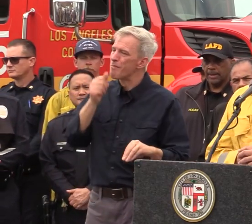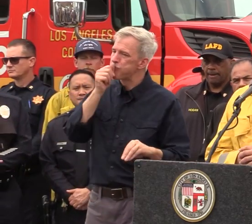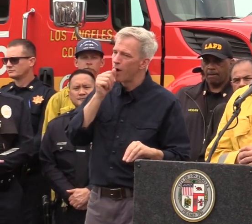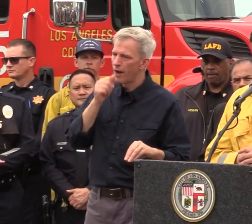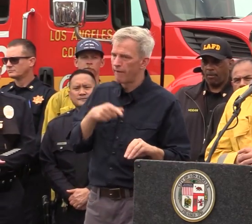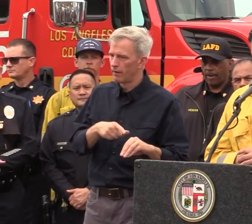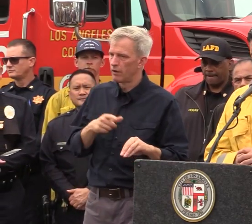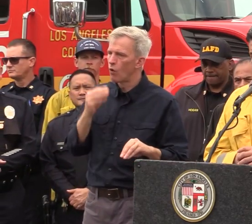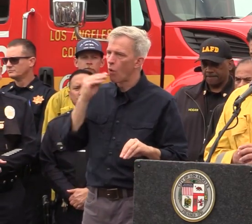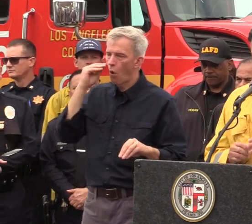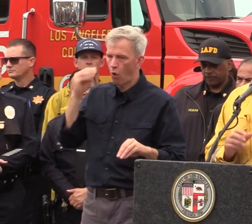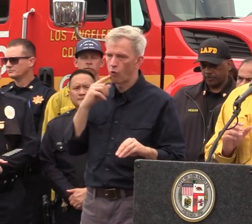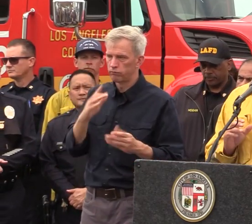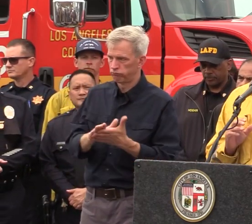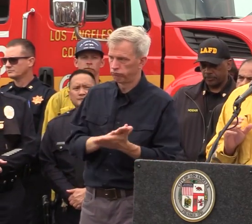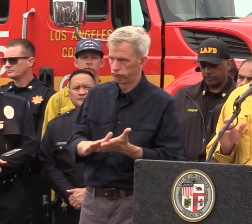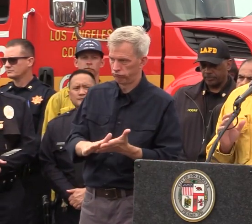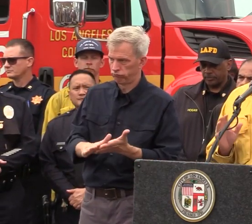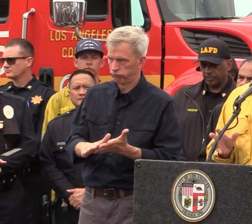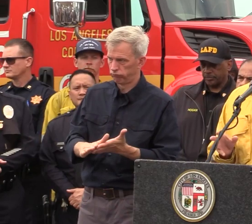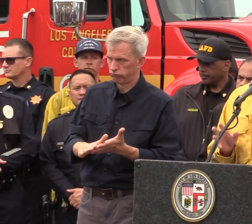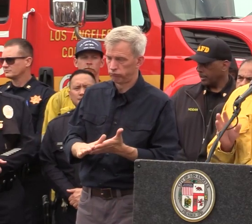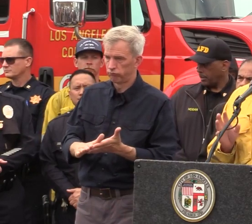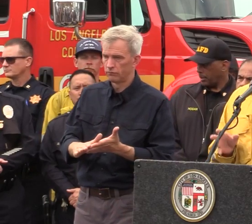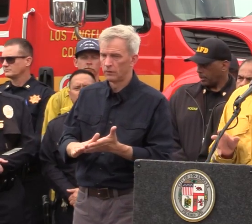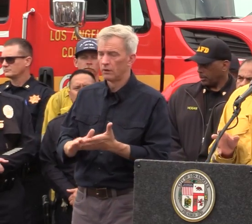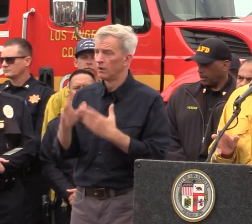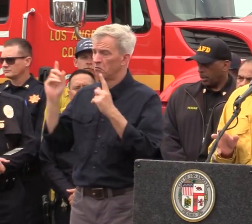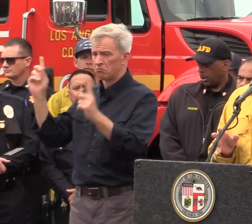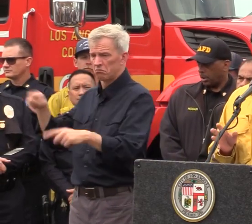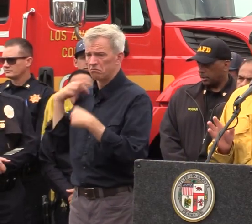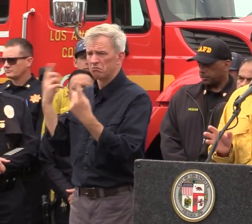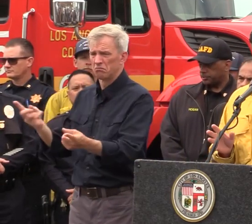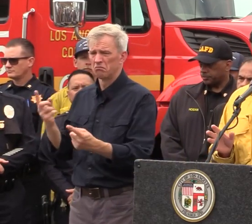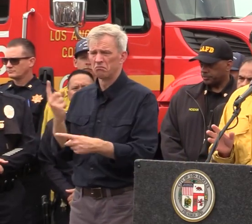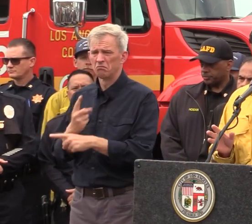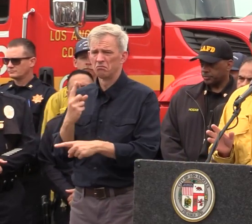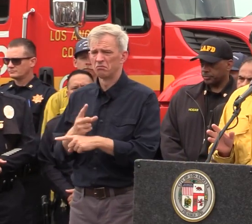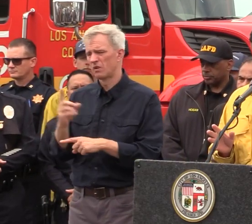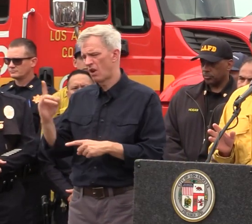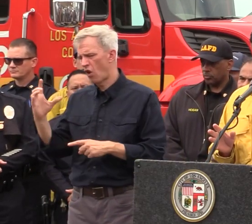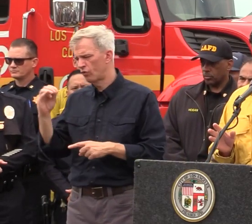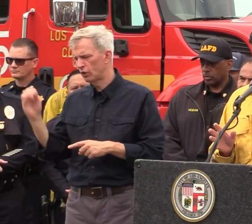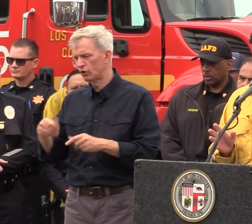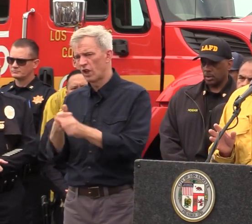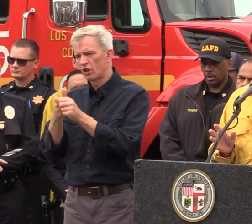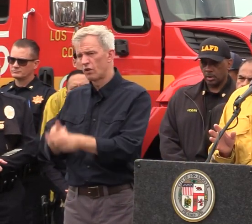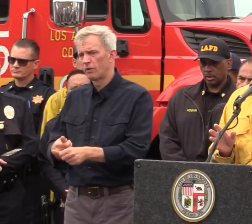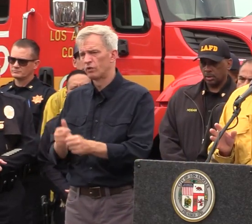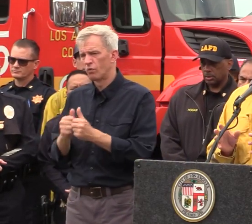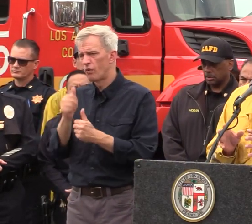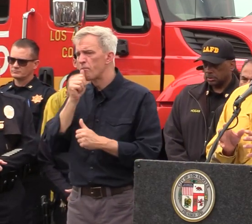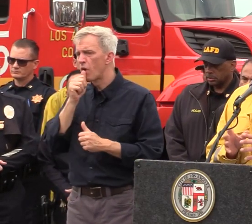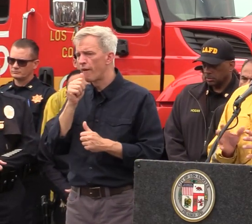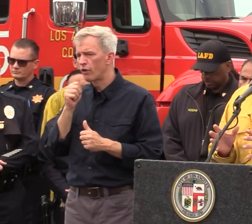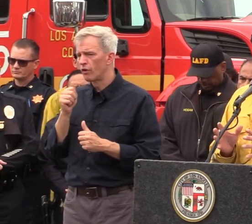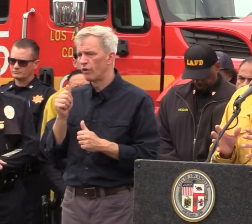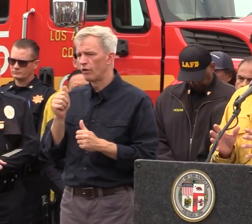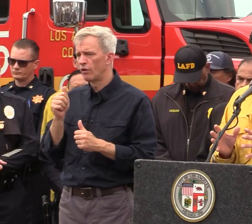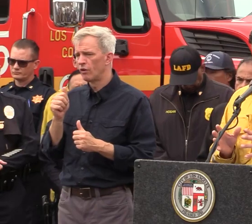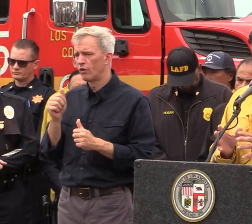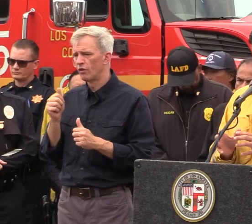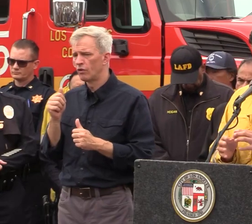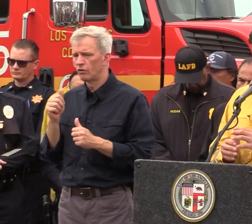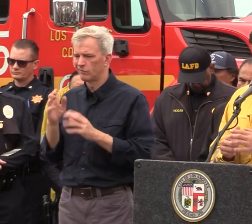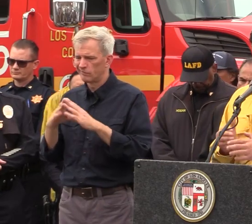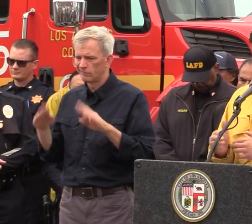properties have been cleared. We historically and traditionally reach about 100% compliance with our private properties. I'm asking that